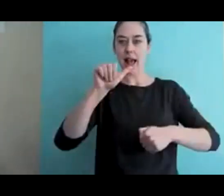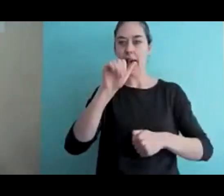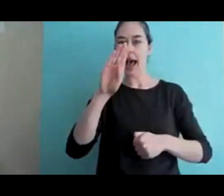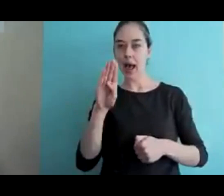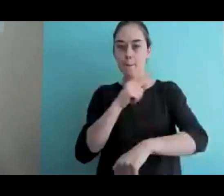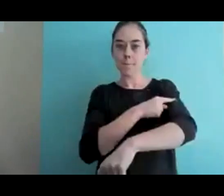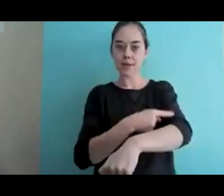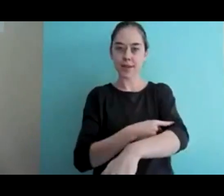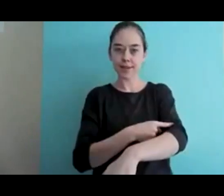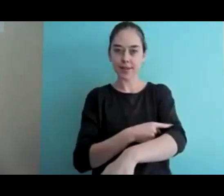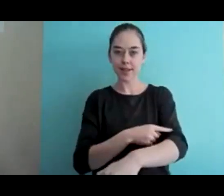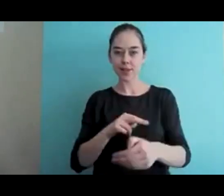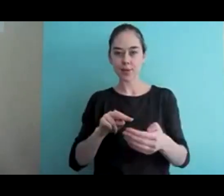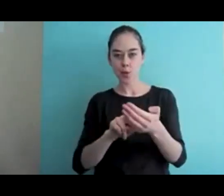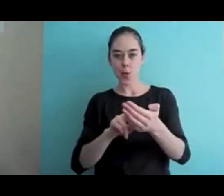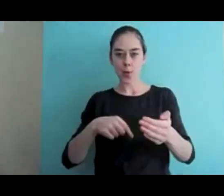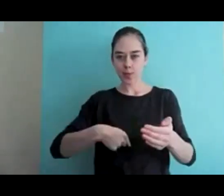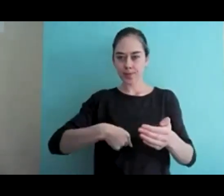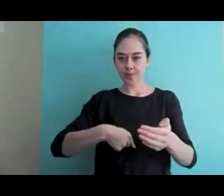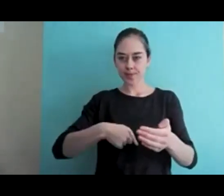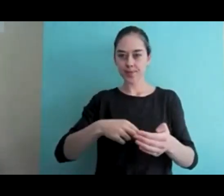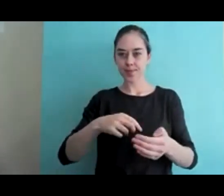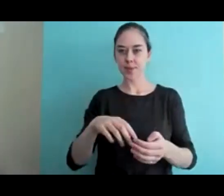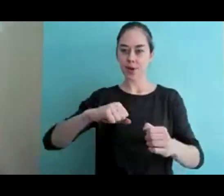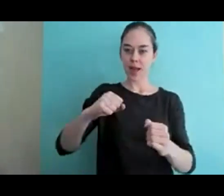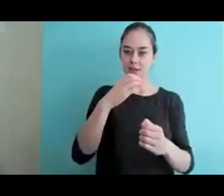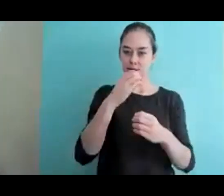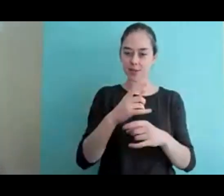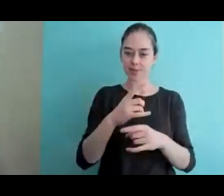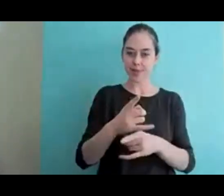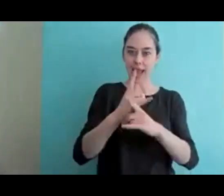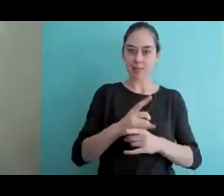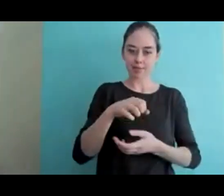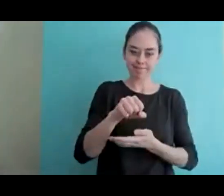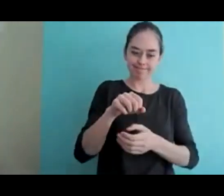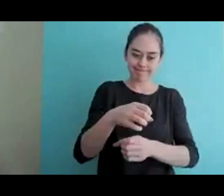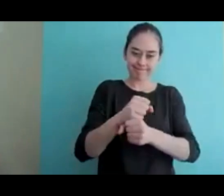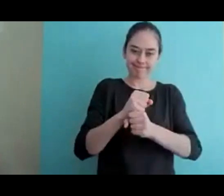in. Okay? Focus your attention there.